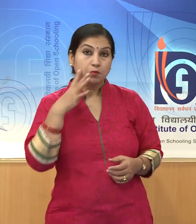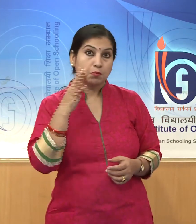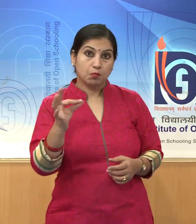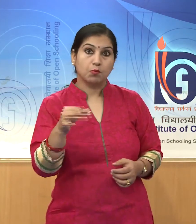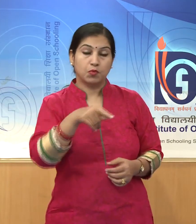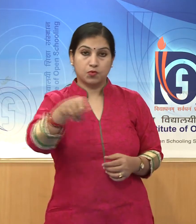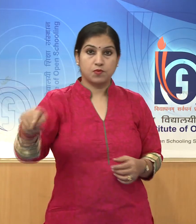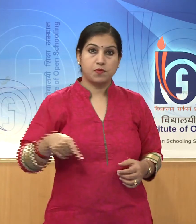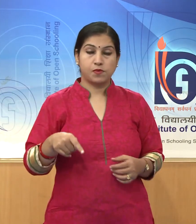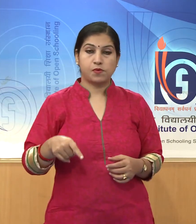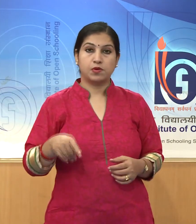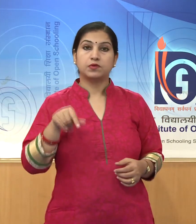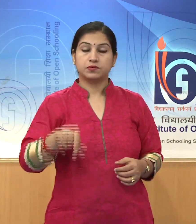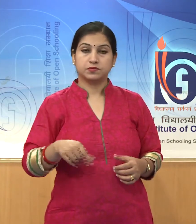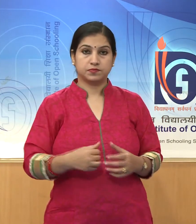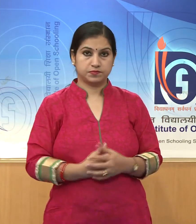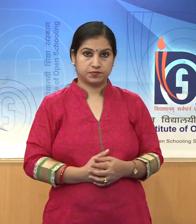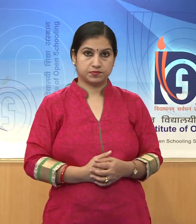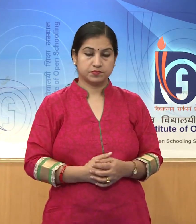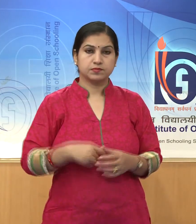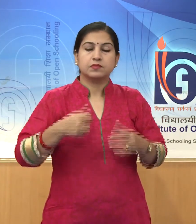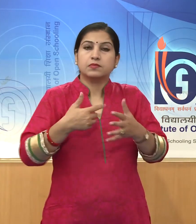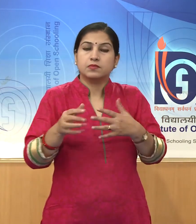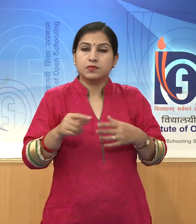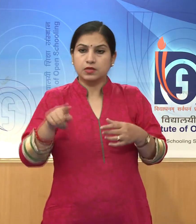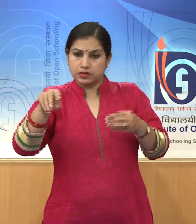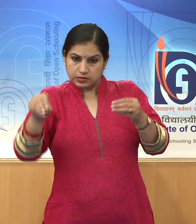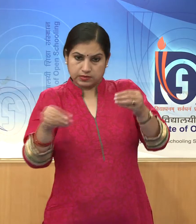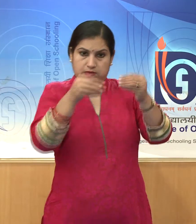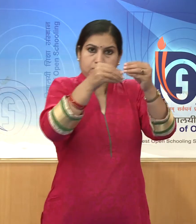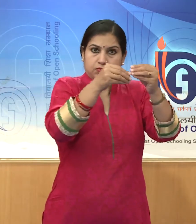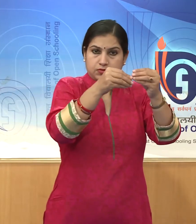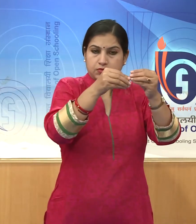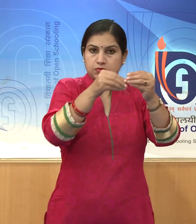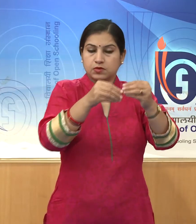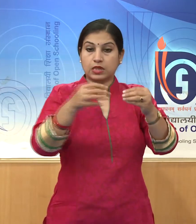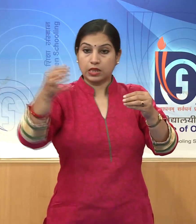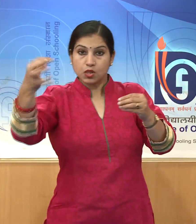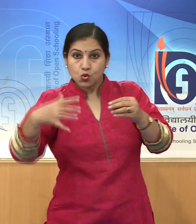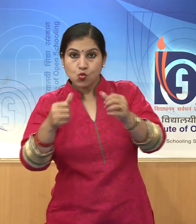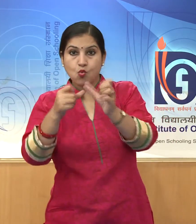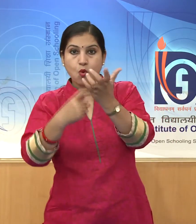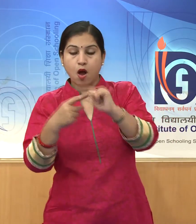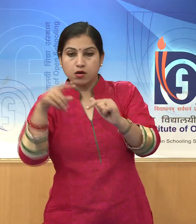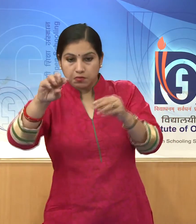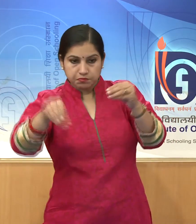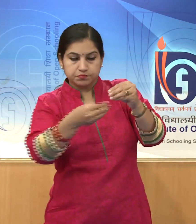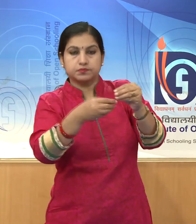played fundamental roles in introducing modern art movement